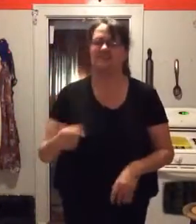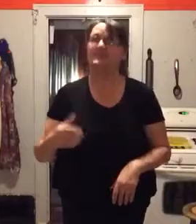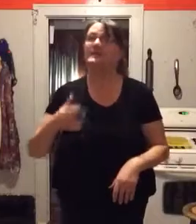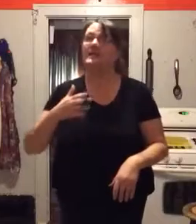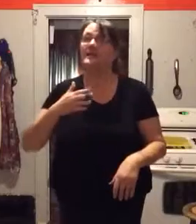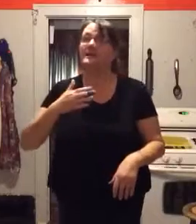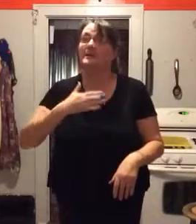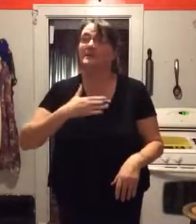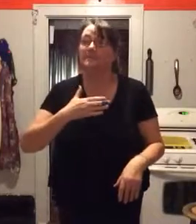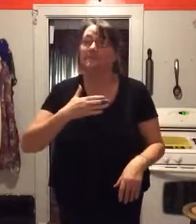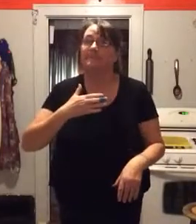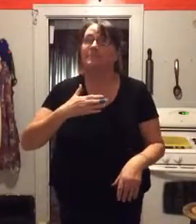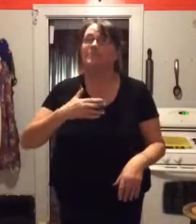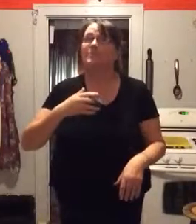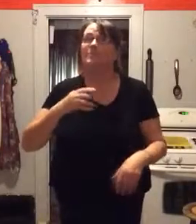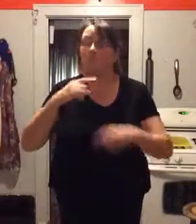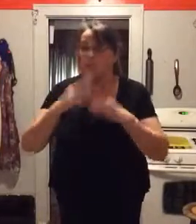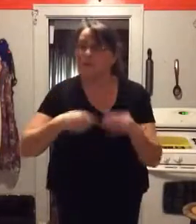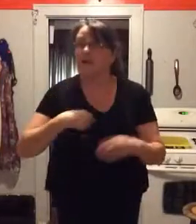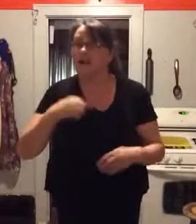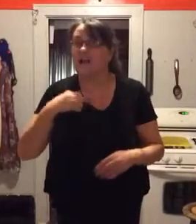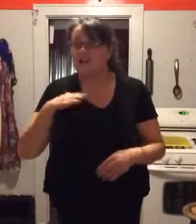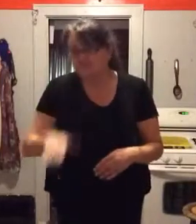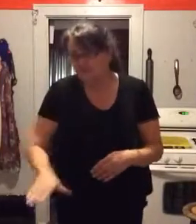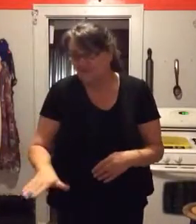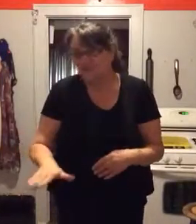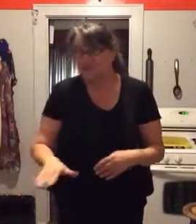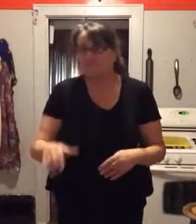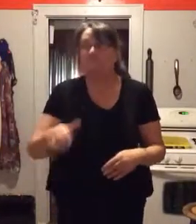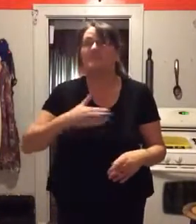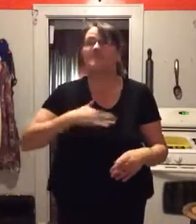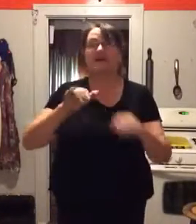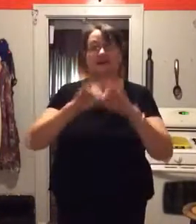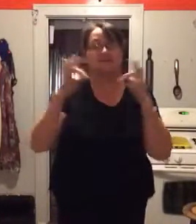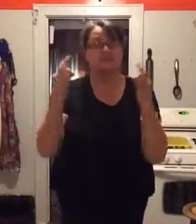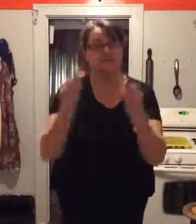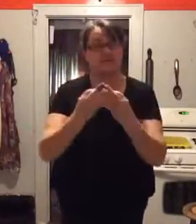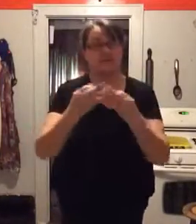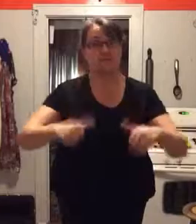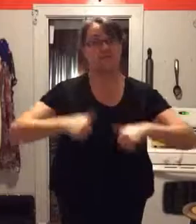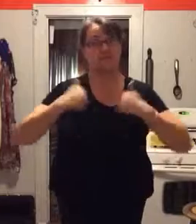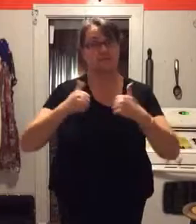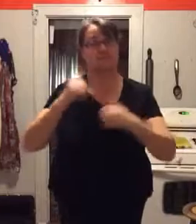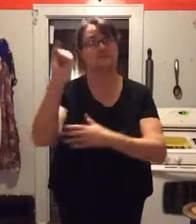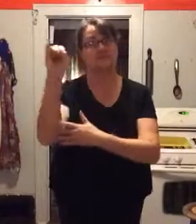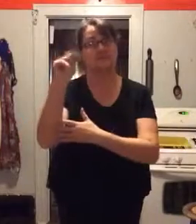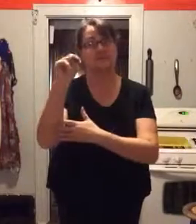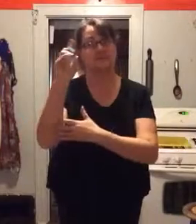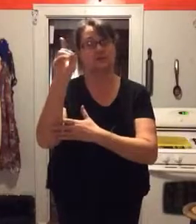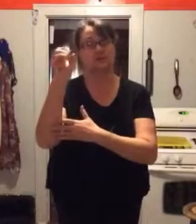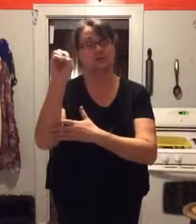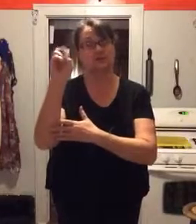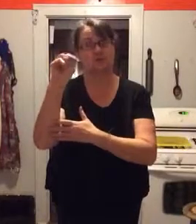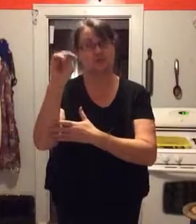money to send me where all the American kids went to school, so she decided to